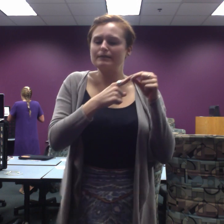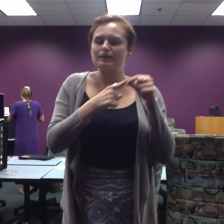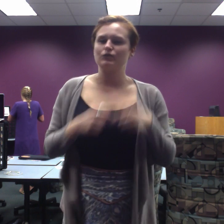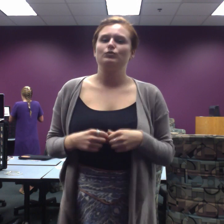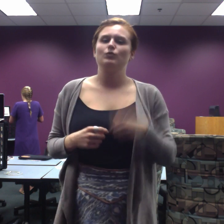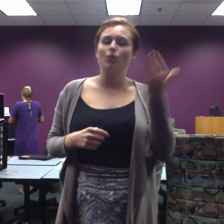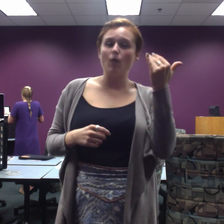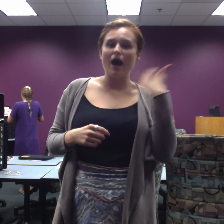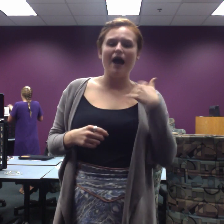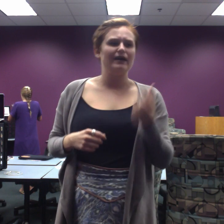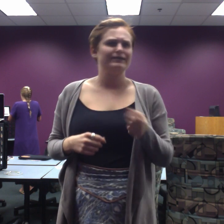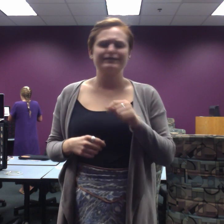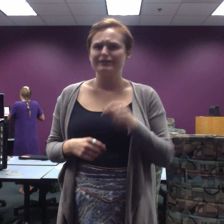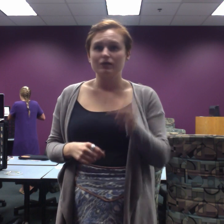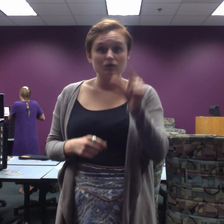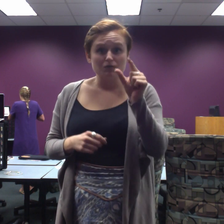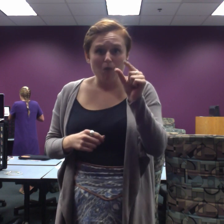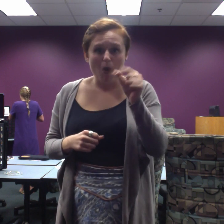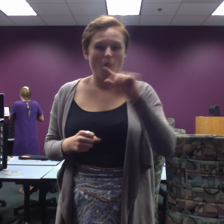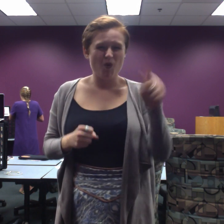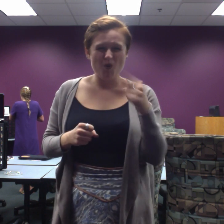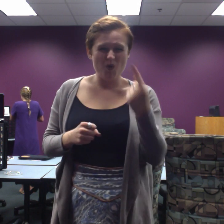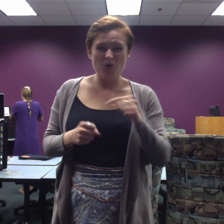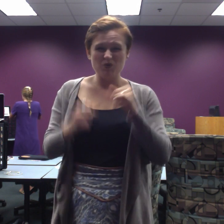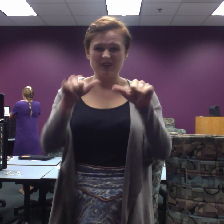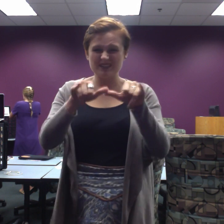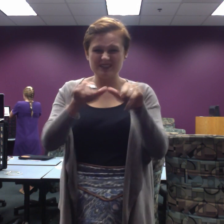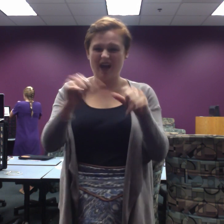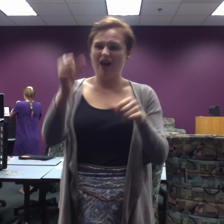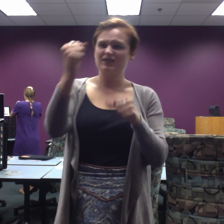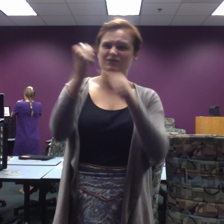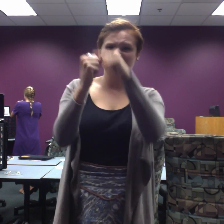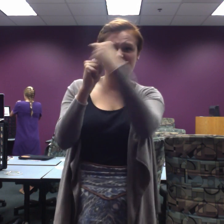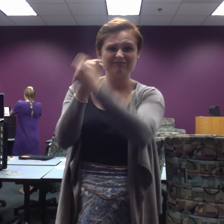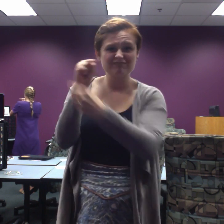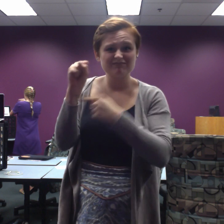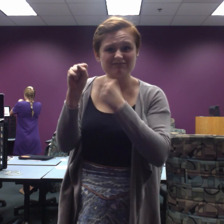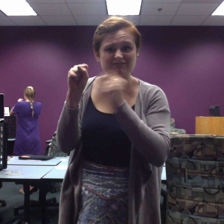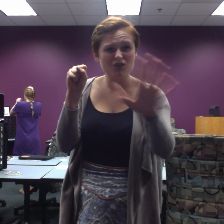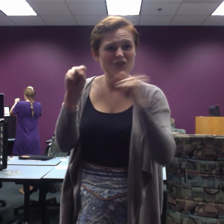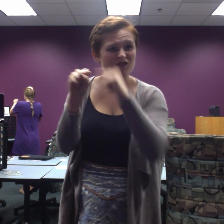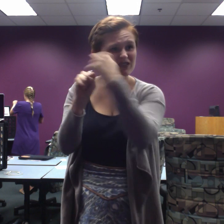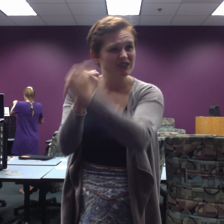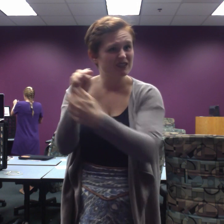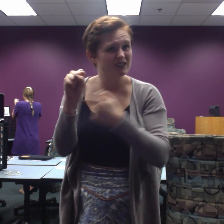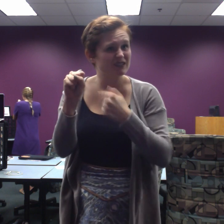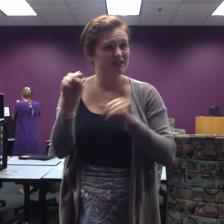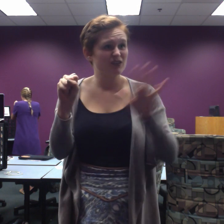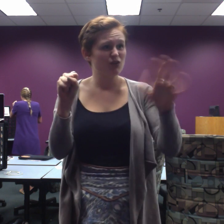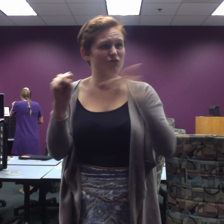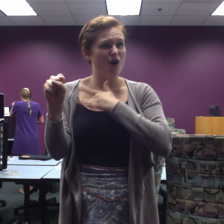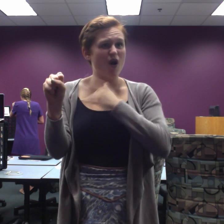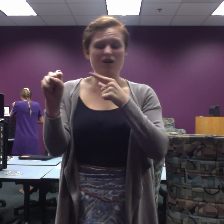of your fist. That's amazing to think that your heart, that small, can